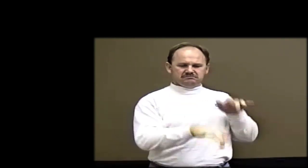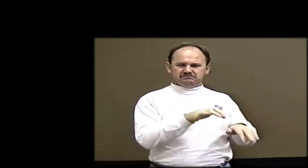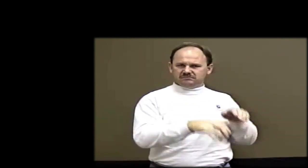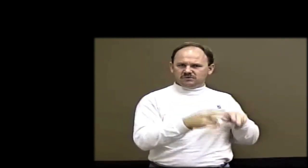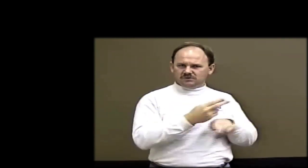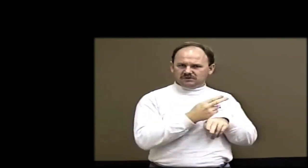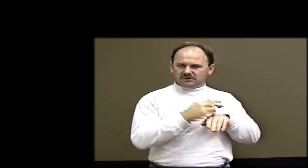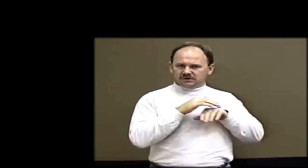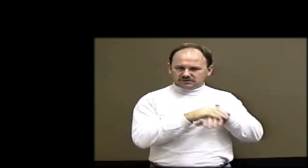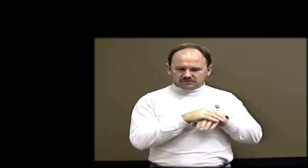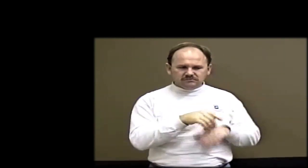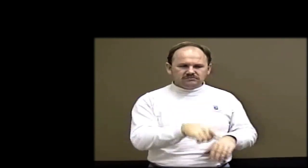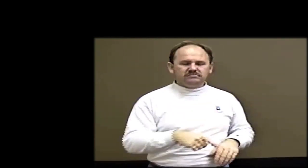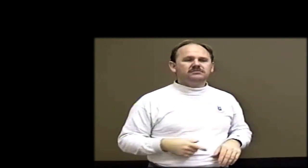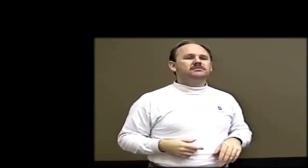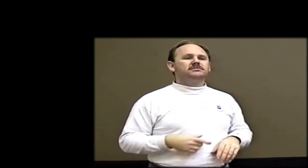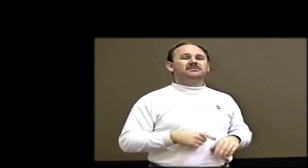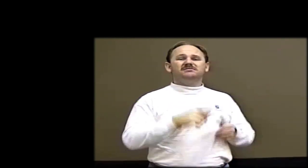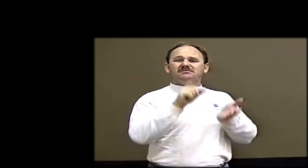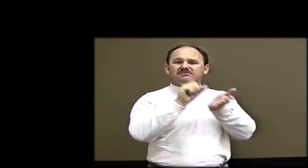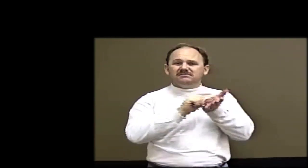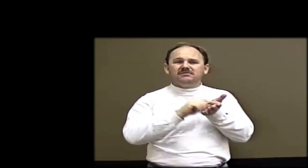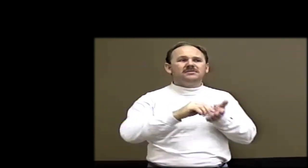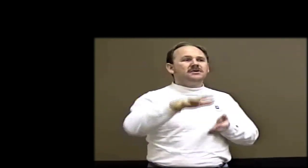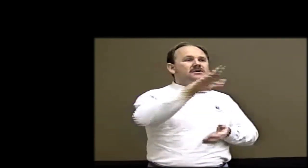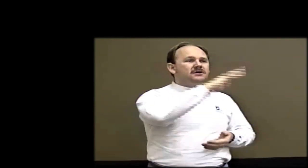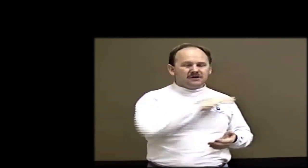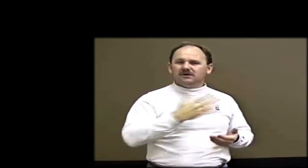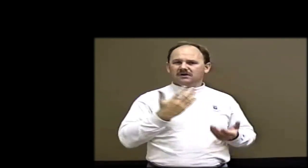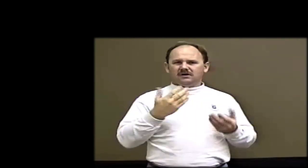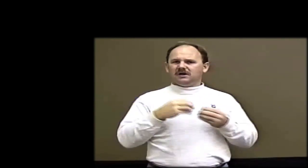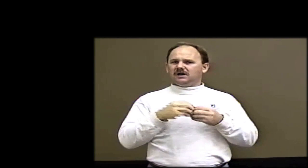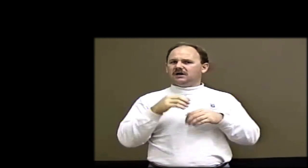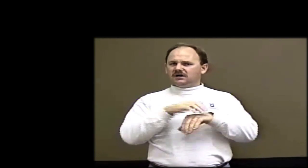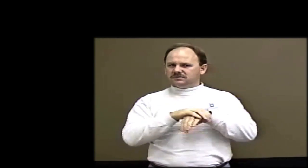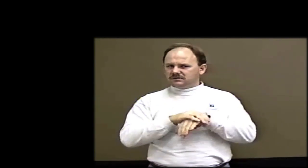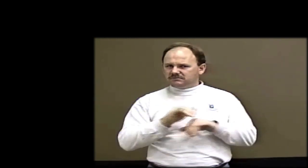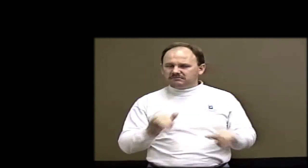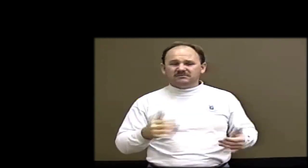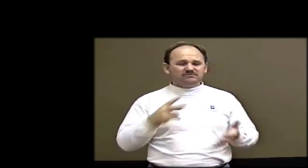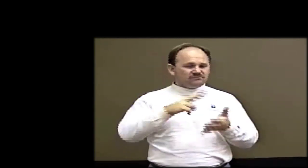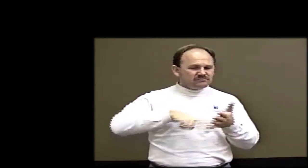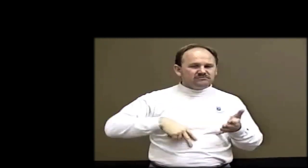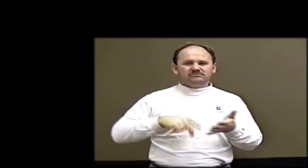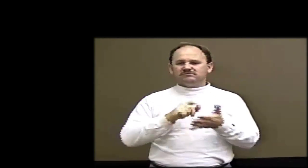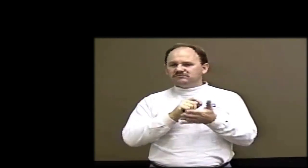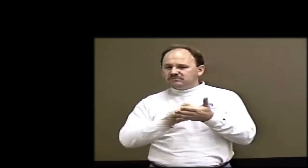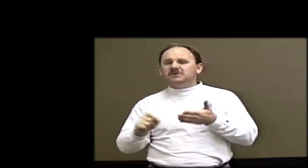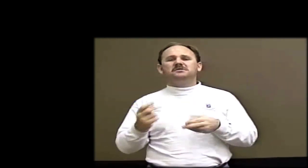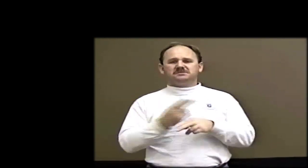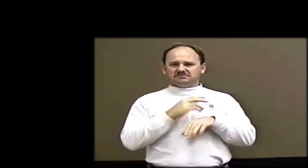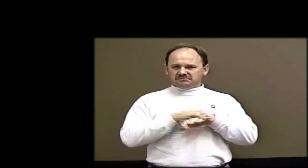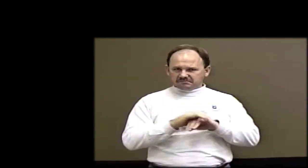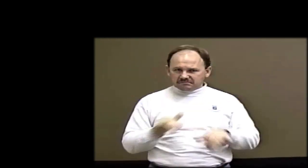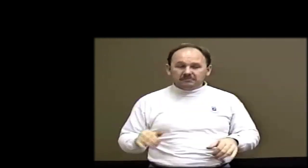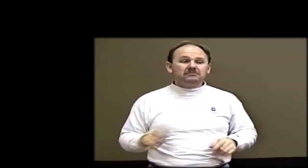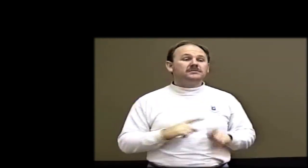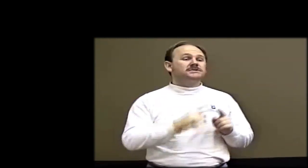on the TTY, we use English. We also use English to read newspapers. TTY and newspapers are good examples